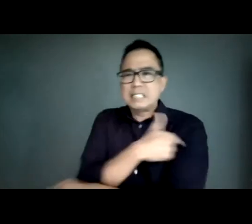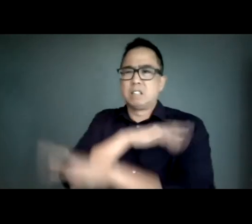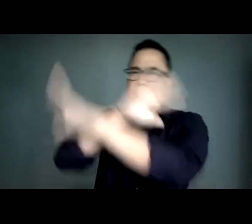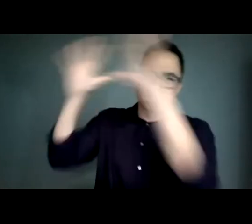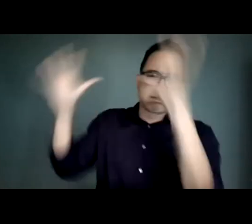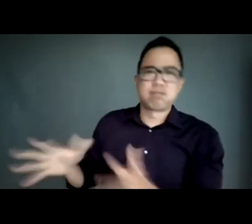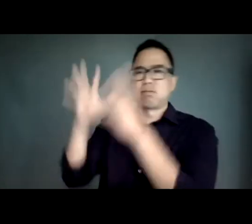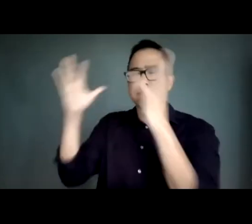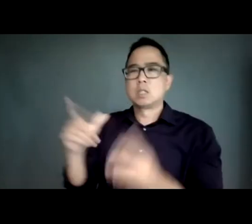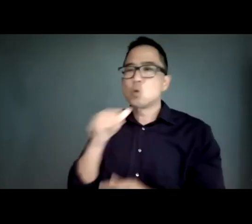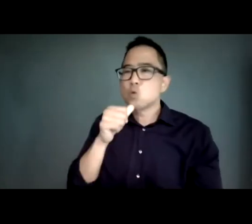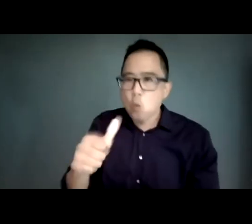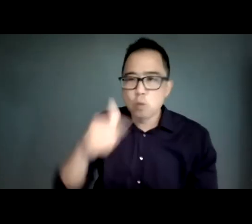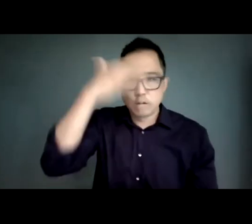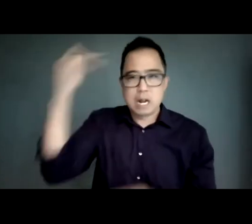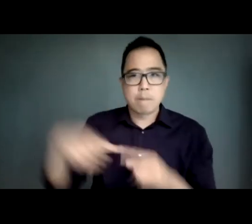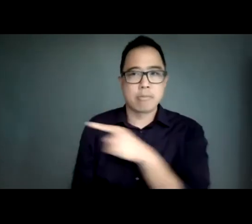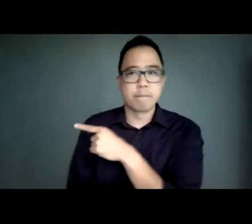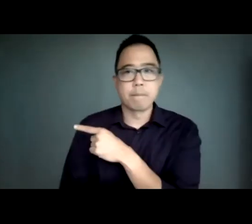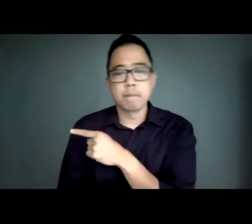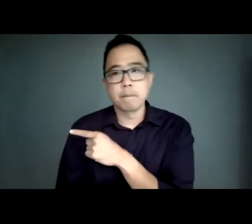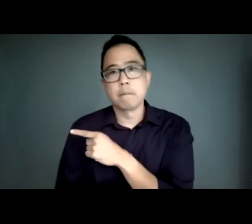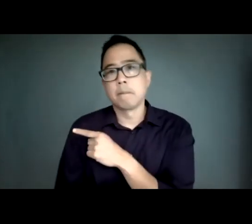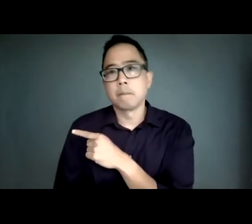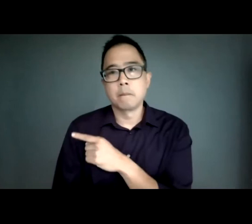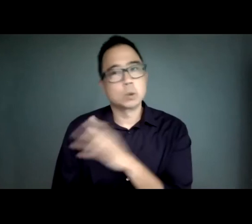those people who are resistant to vaccines,